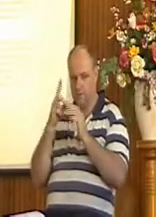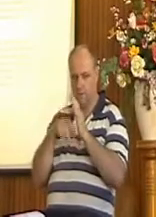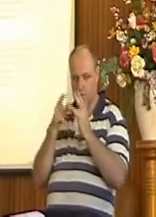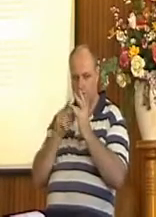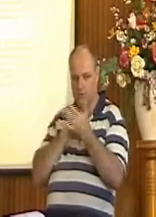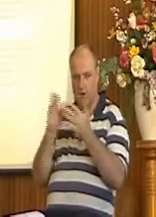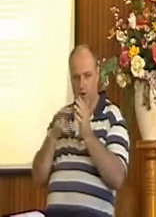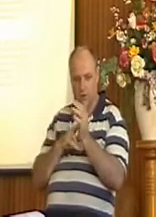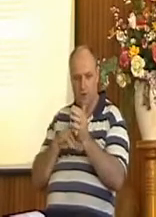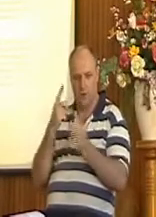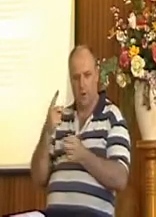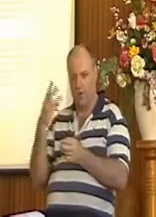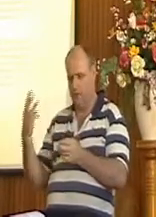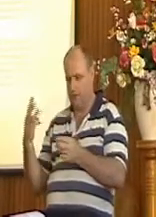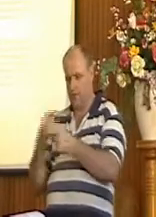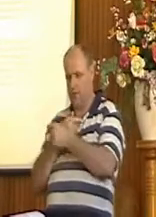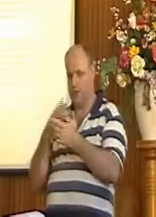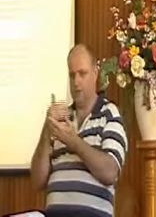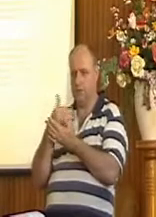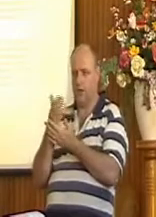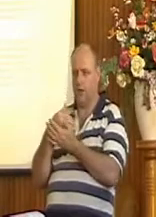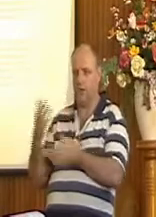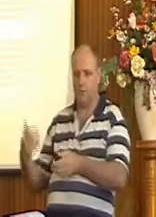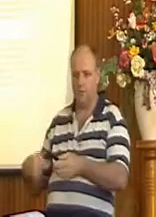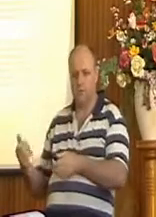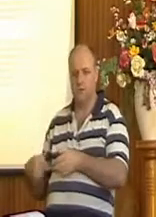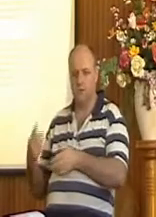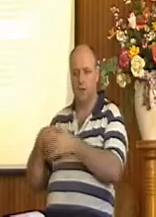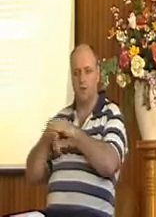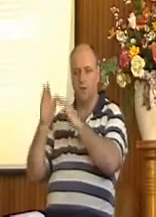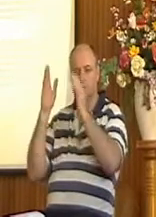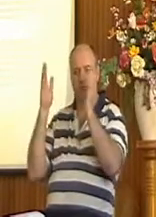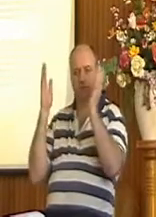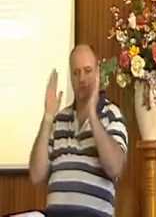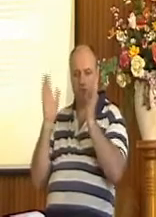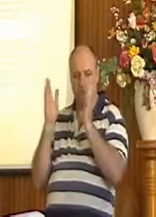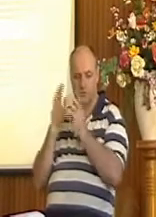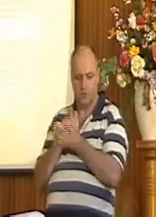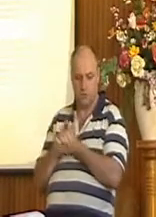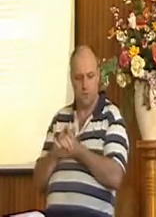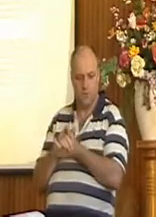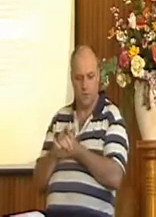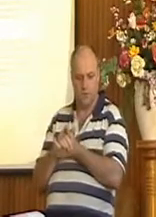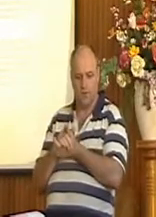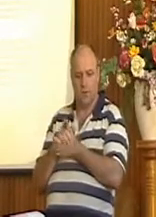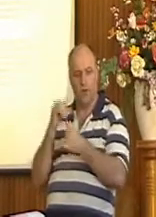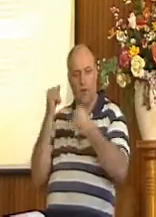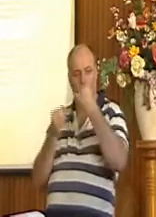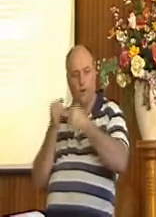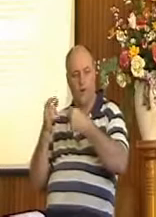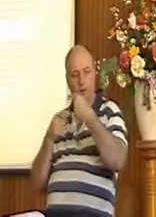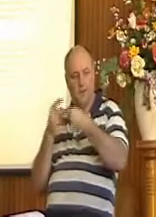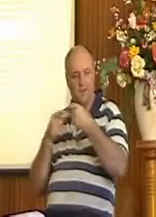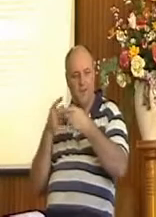church membership. That's the way the brethren use the word commonly. Are you in fellowship,